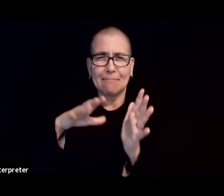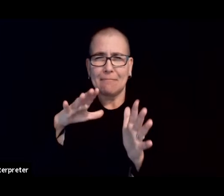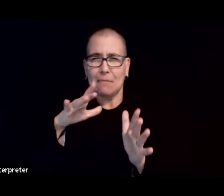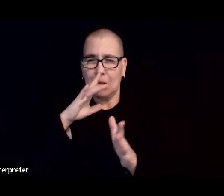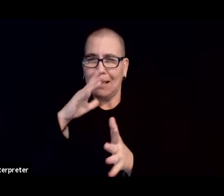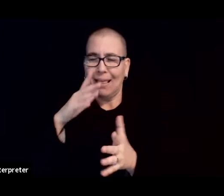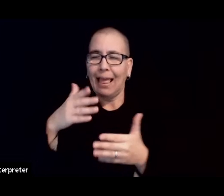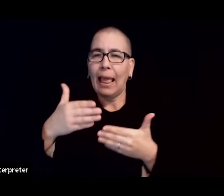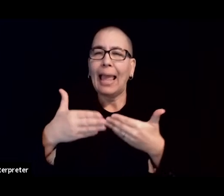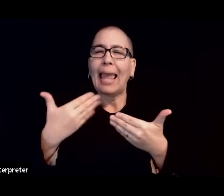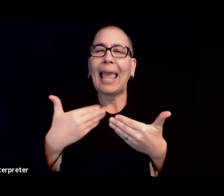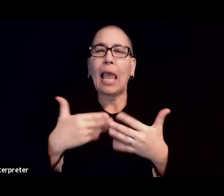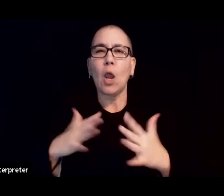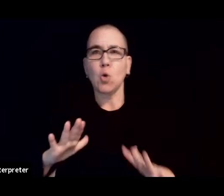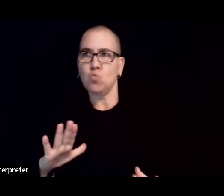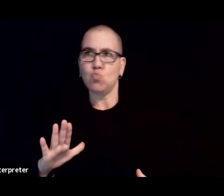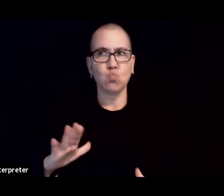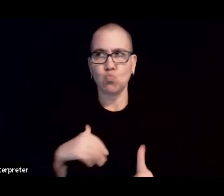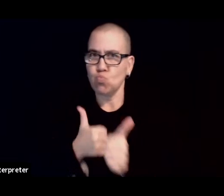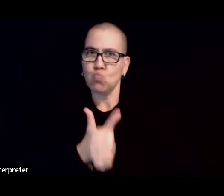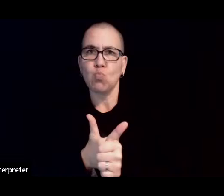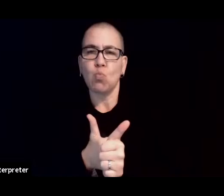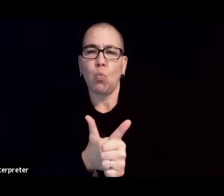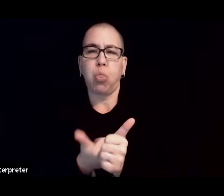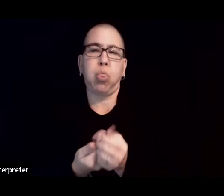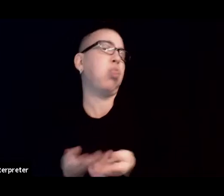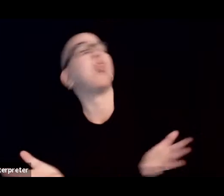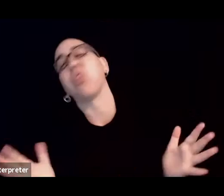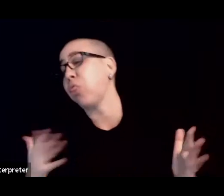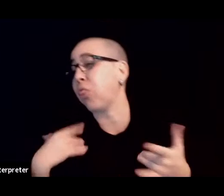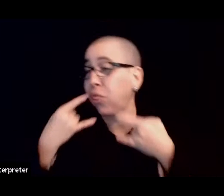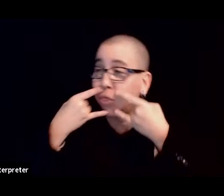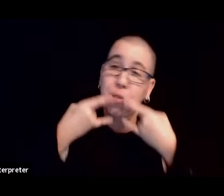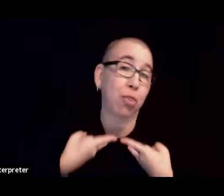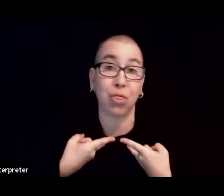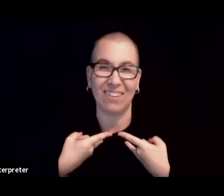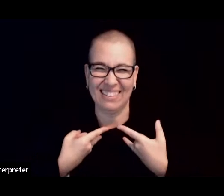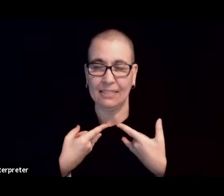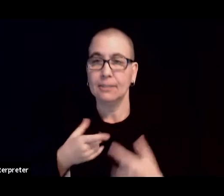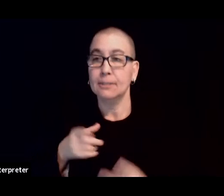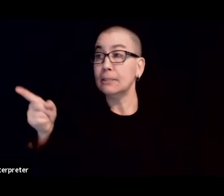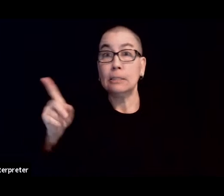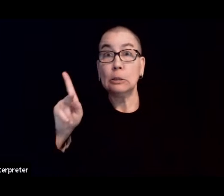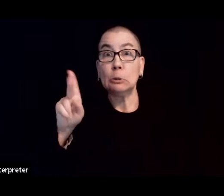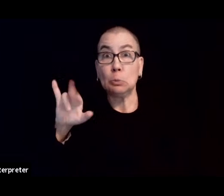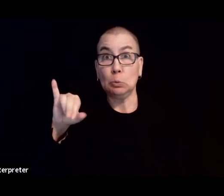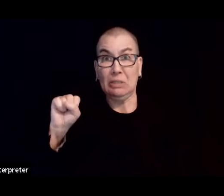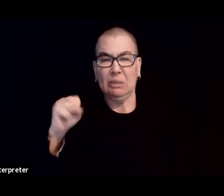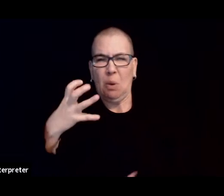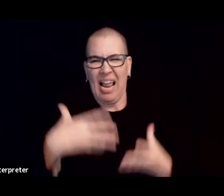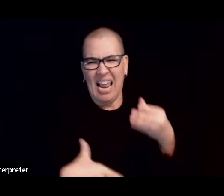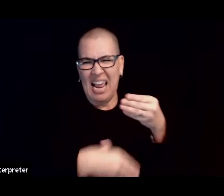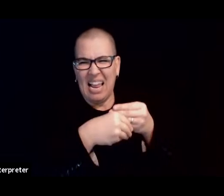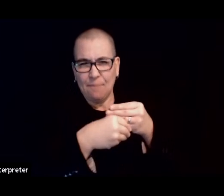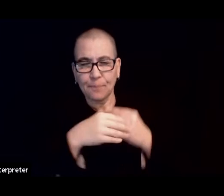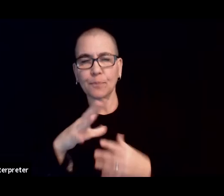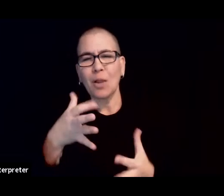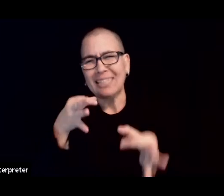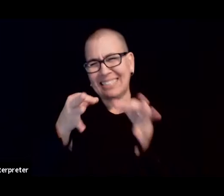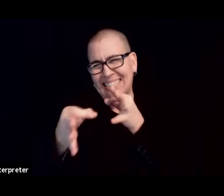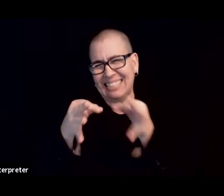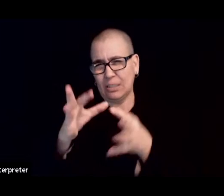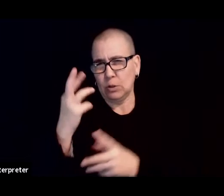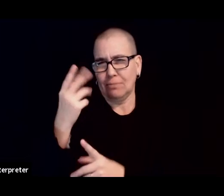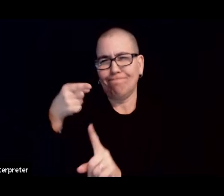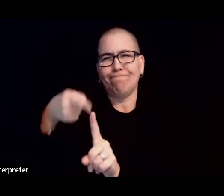A follow-up question. It seems like one of the gaps in the argument, it has to do with the issue of secondary transmission, because the bar owners will say